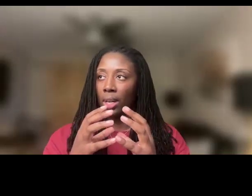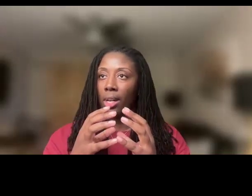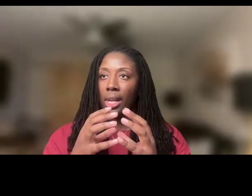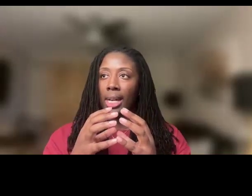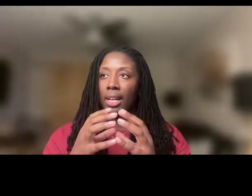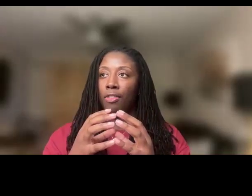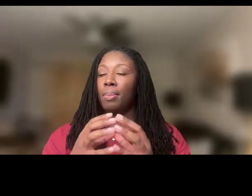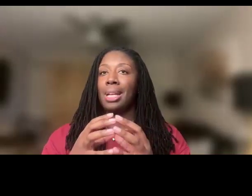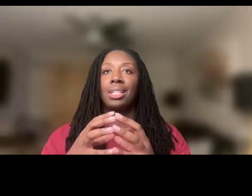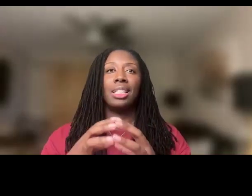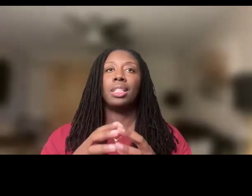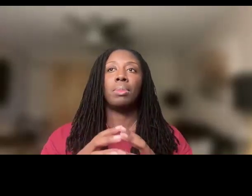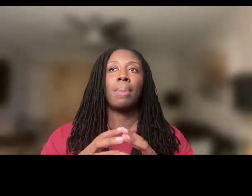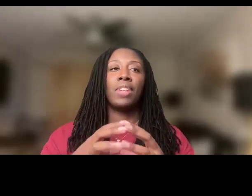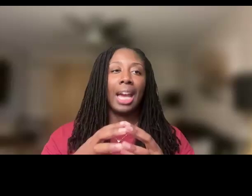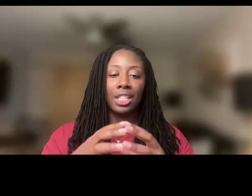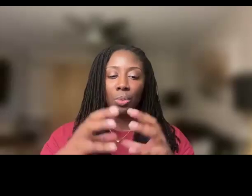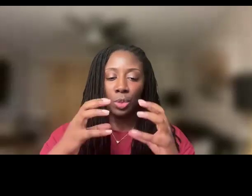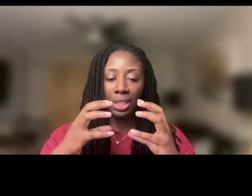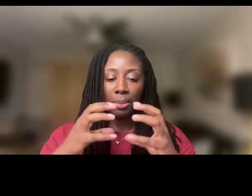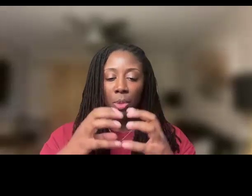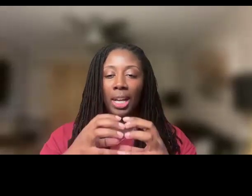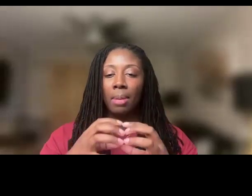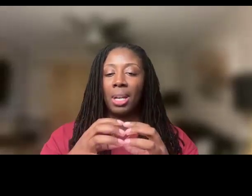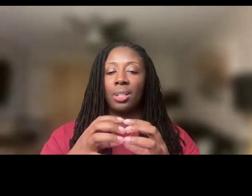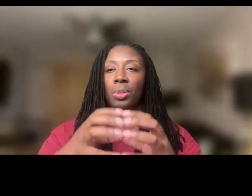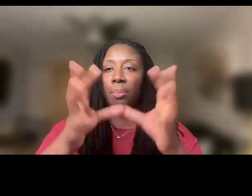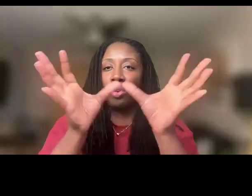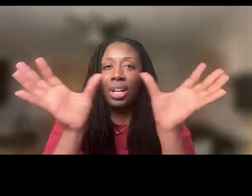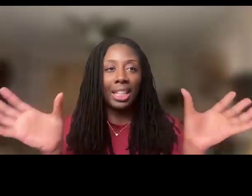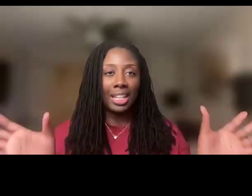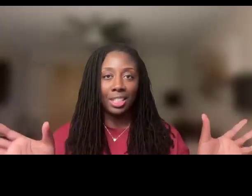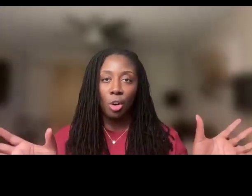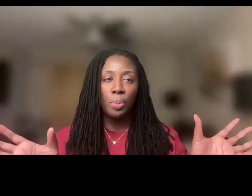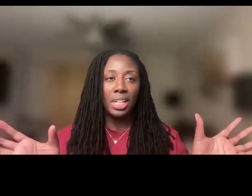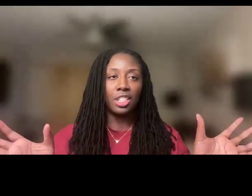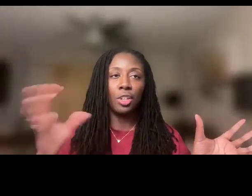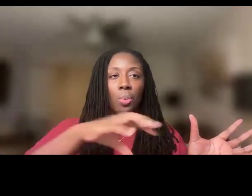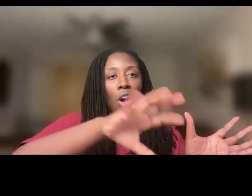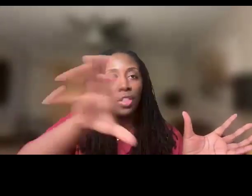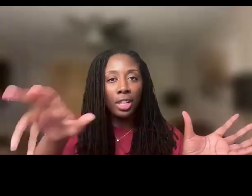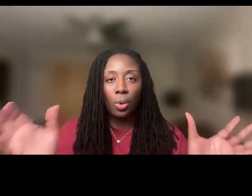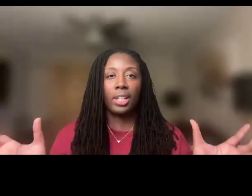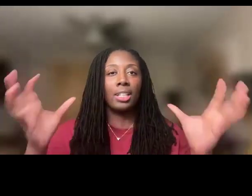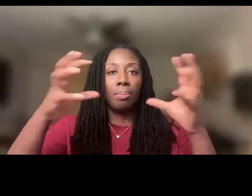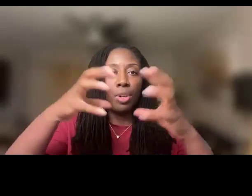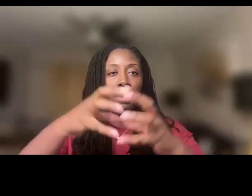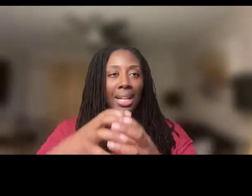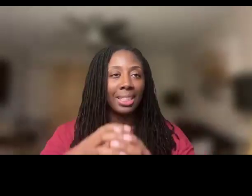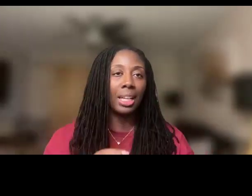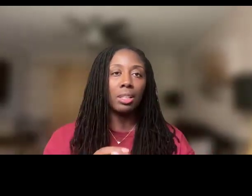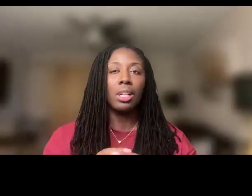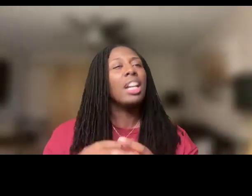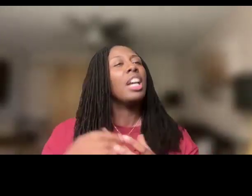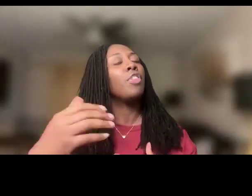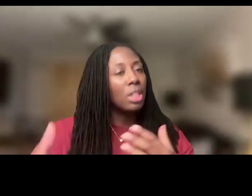something to where if somebody is selling some type of gadget, we'll see them do an animation where they break the gadget open and show you all the inner workings and bring it